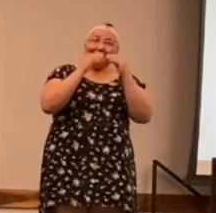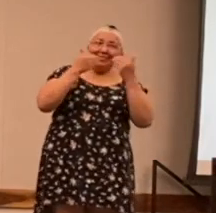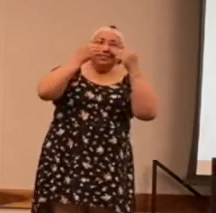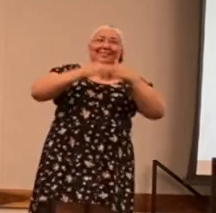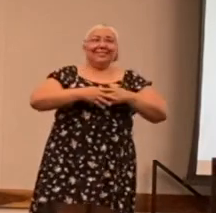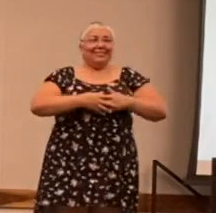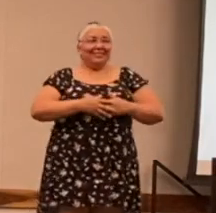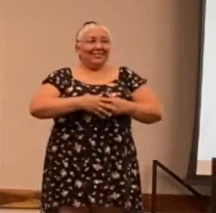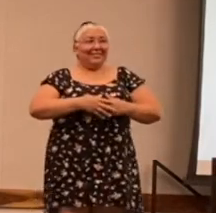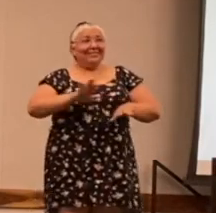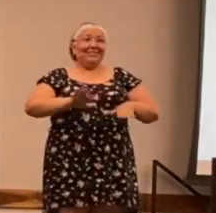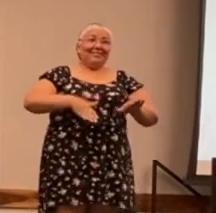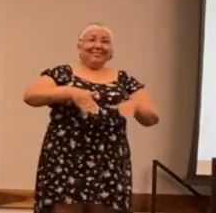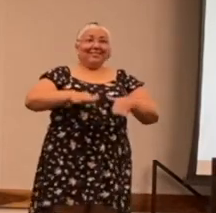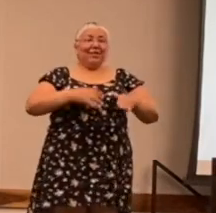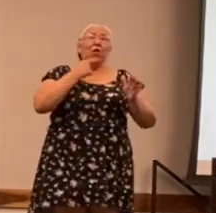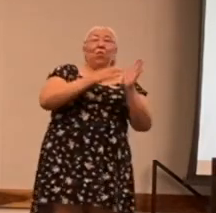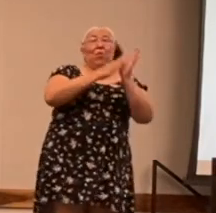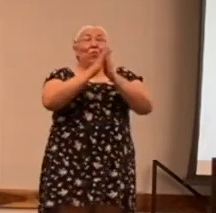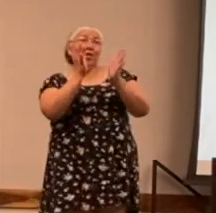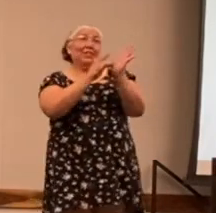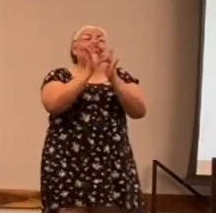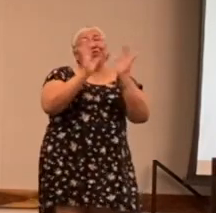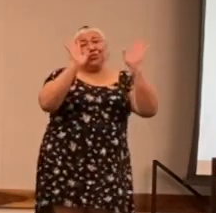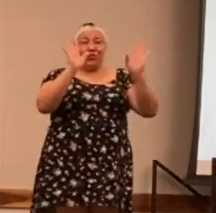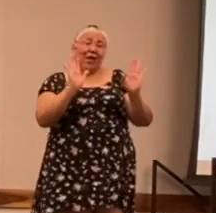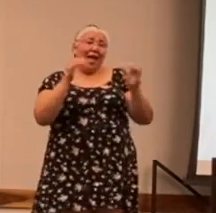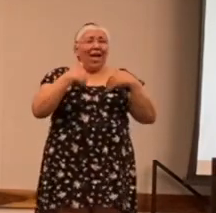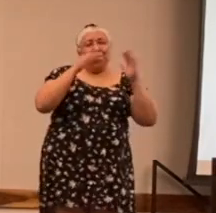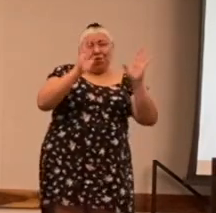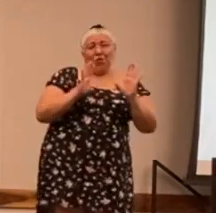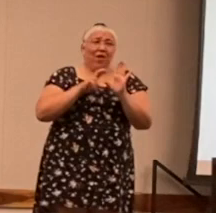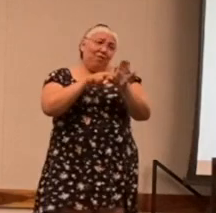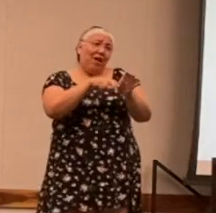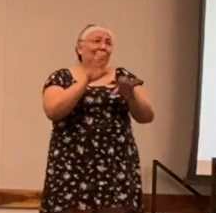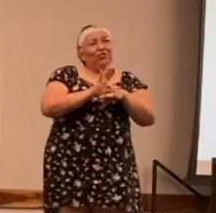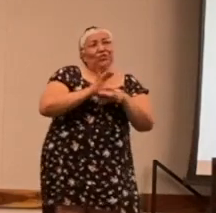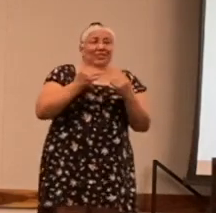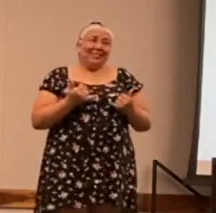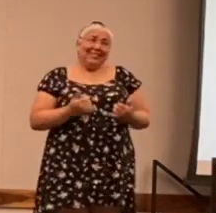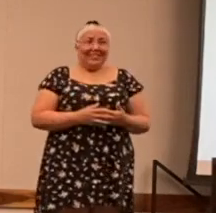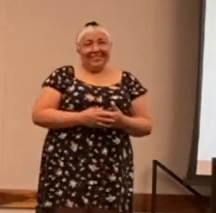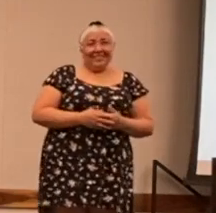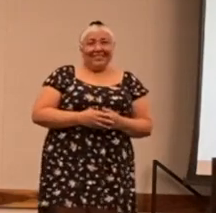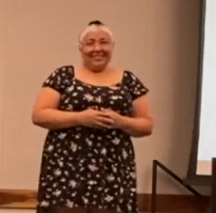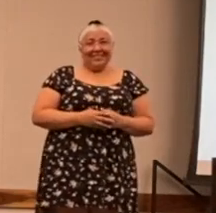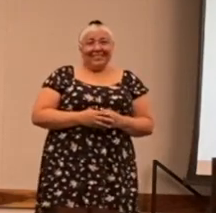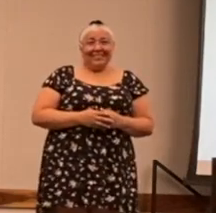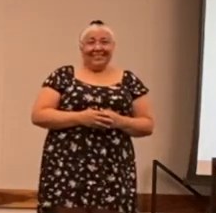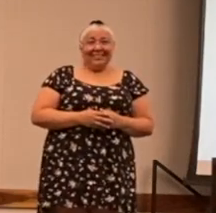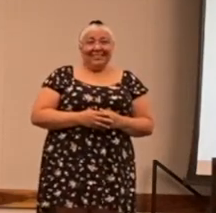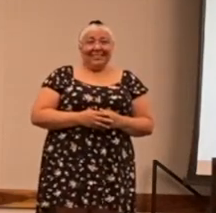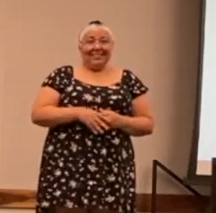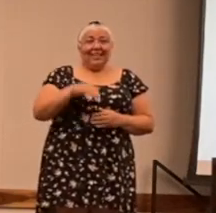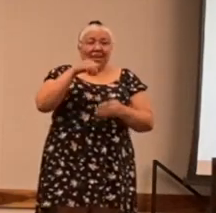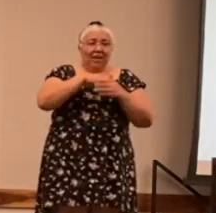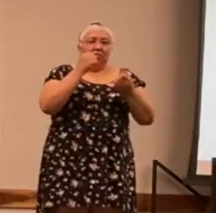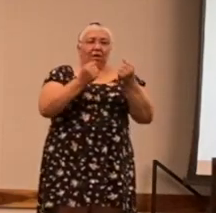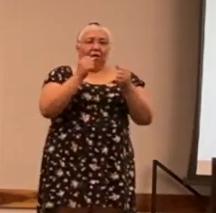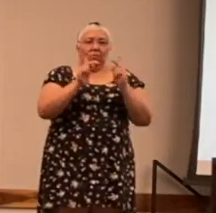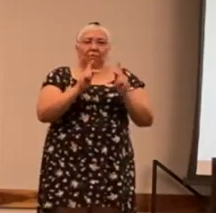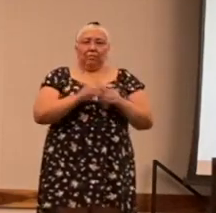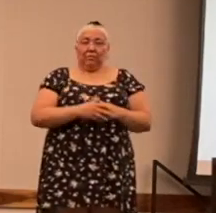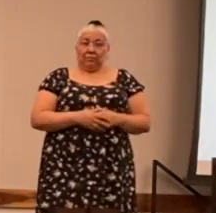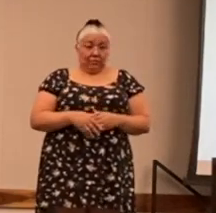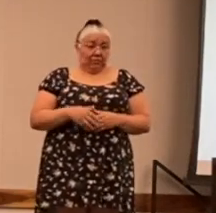smiles and we're walking in, oh, praise Jesus, man, it was a great day. We had a great ride to church today, right? But inside the car, people in the car are like,